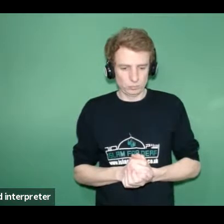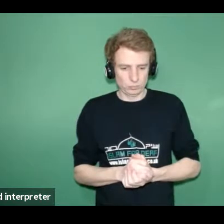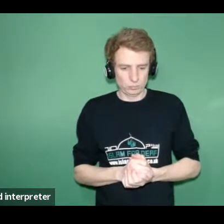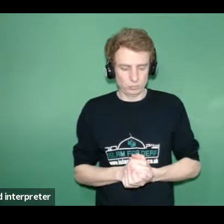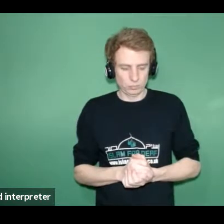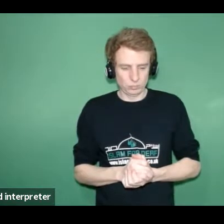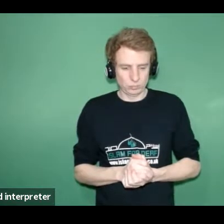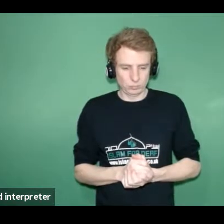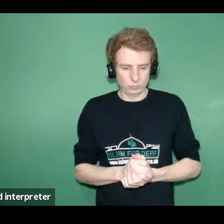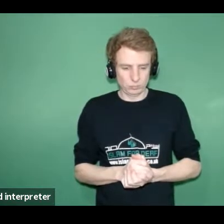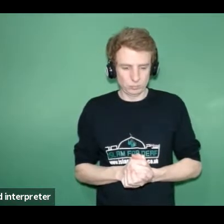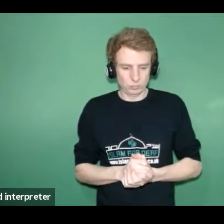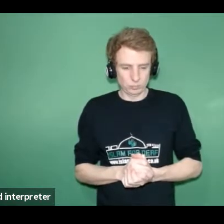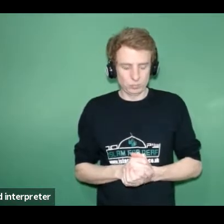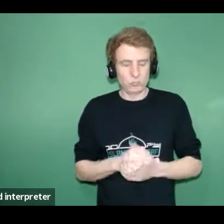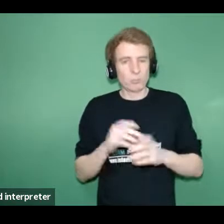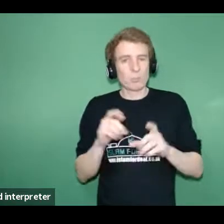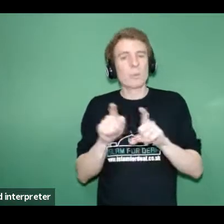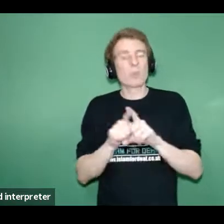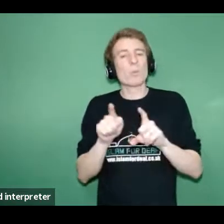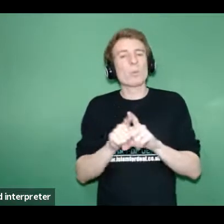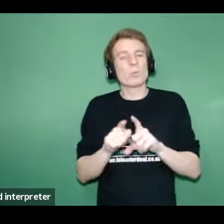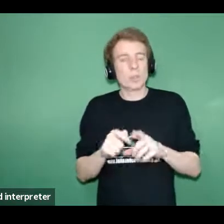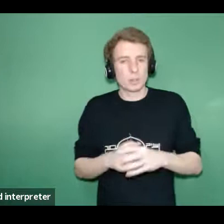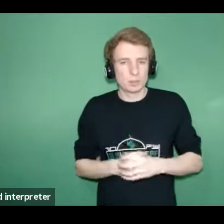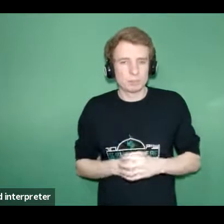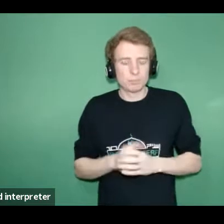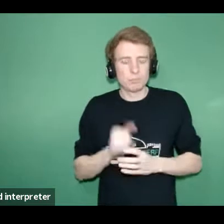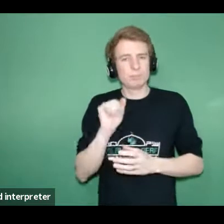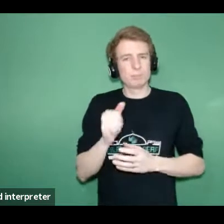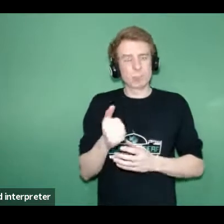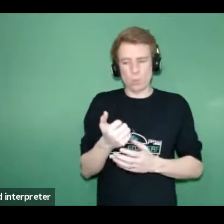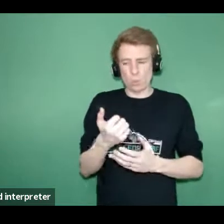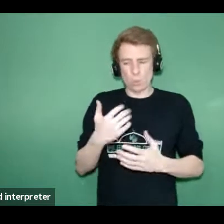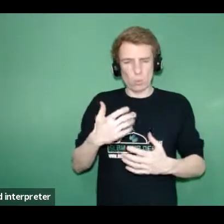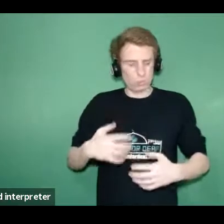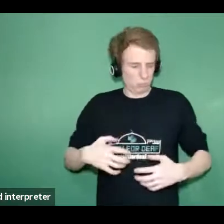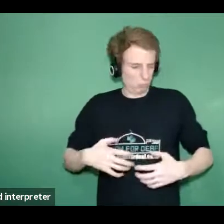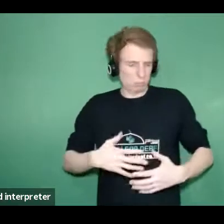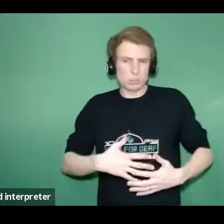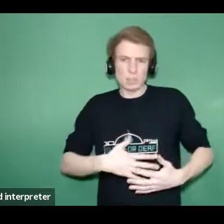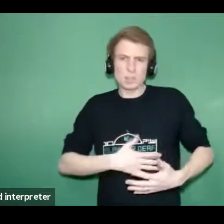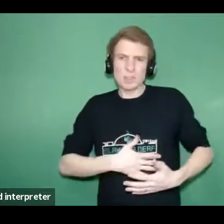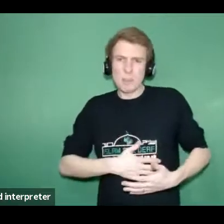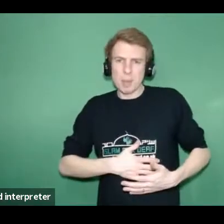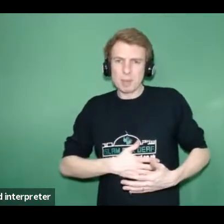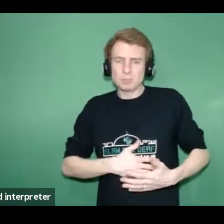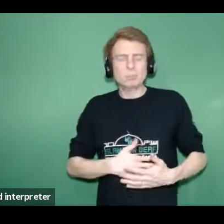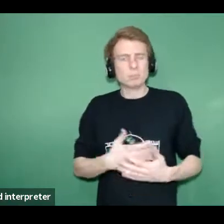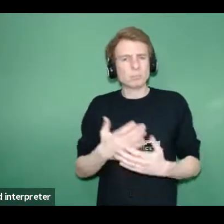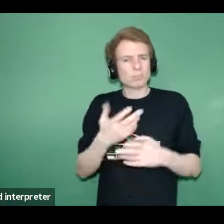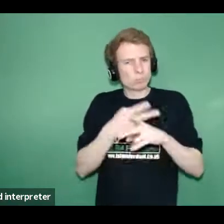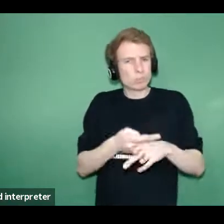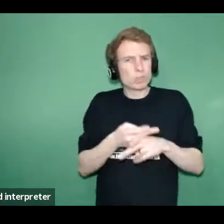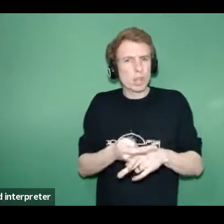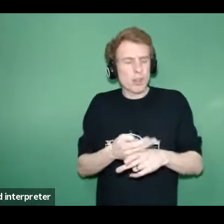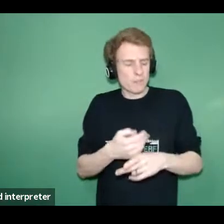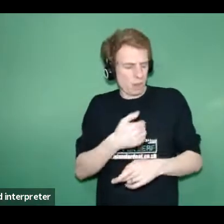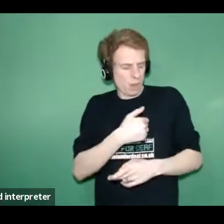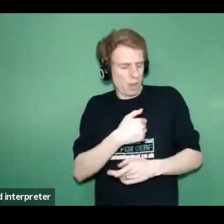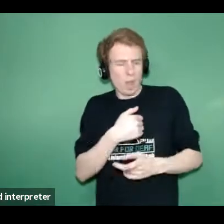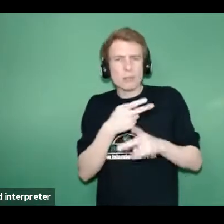And also preserve your internal organs, your stomach, and those internal organs like your heart,